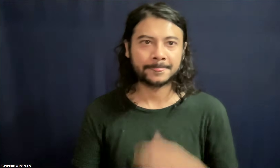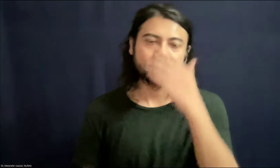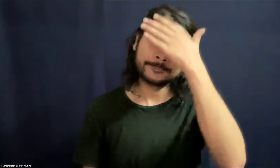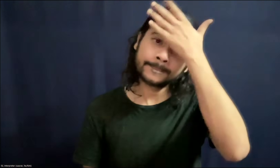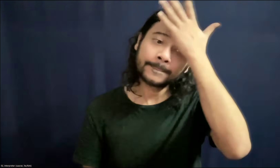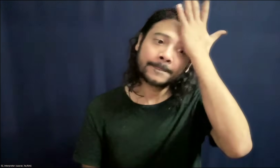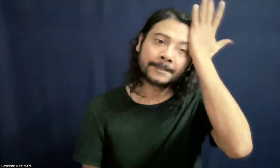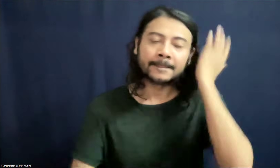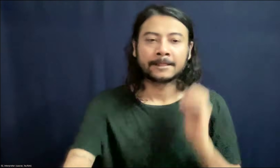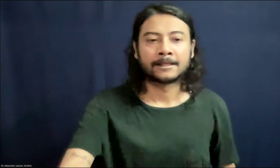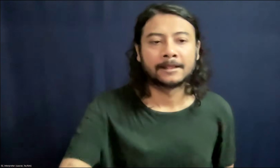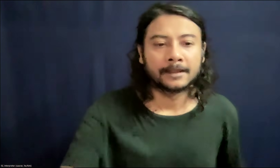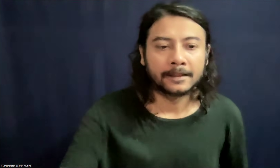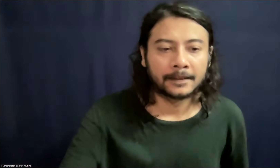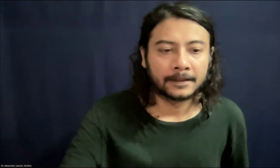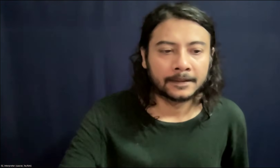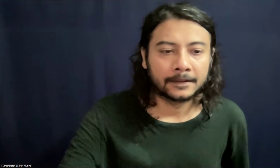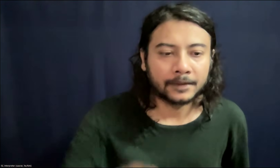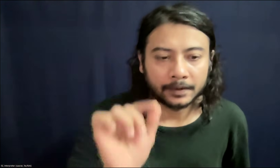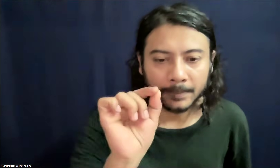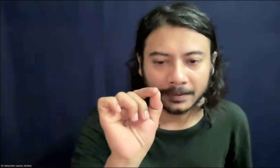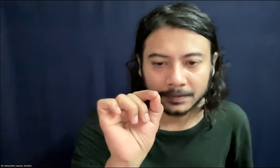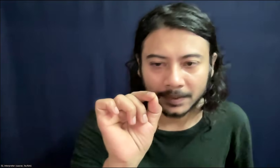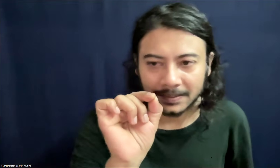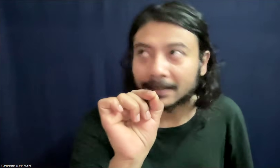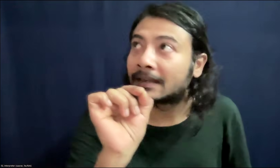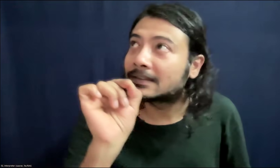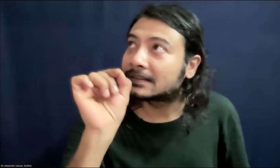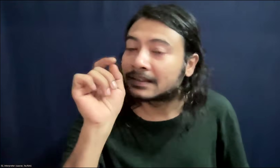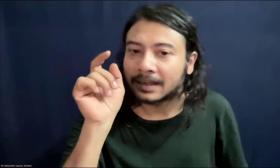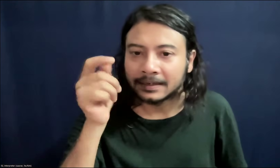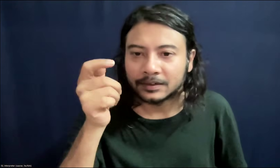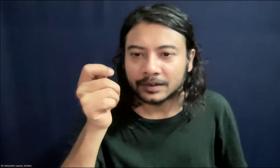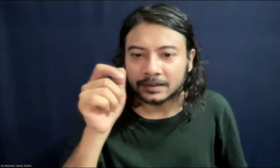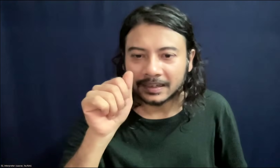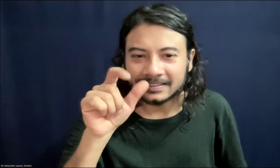Now, in this verse, the last verse actually. Sorry, Mataji, 1 second. I just